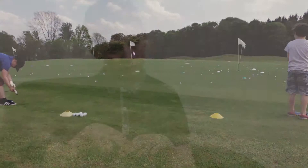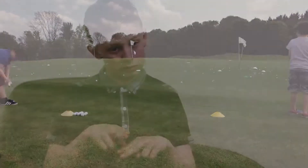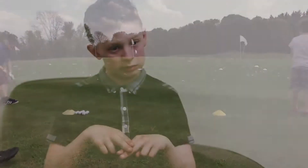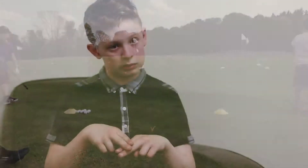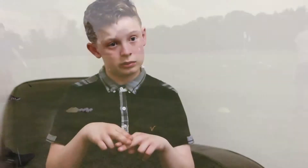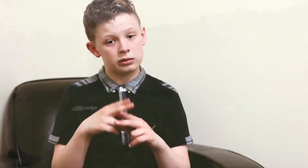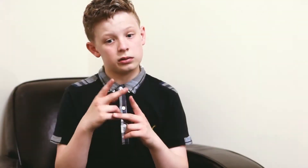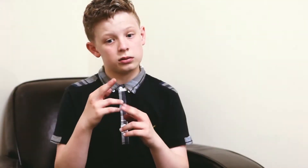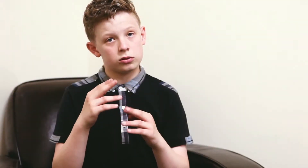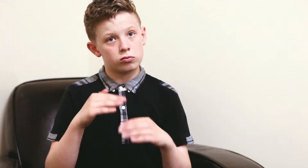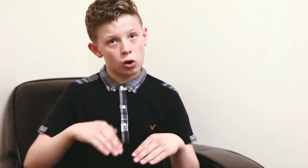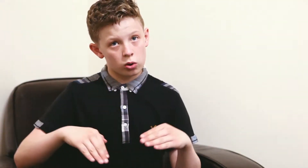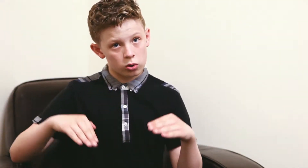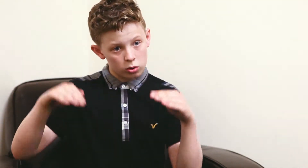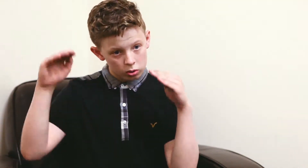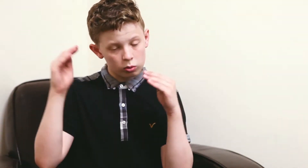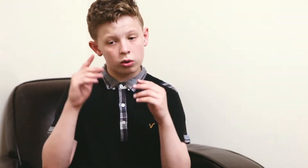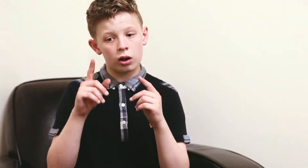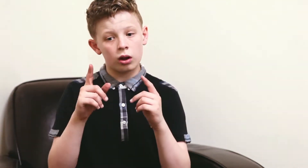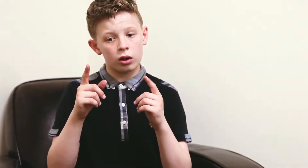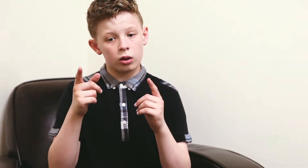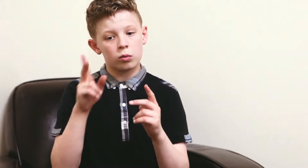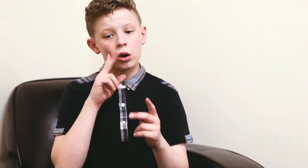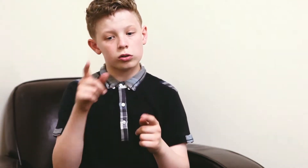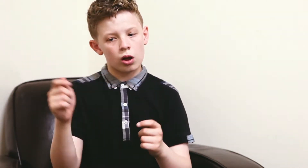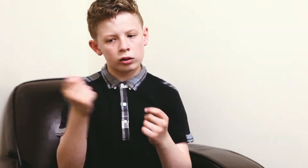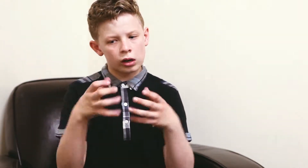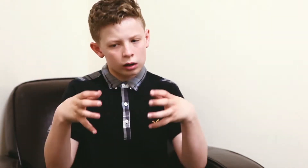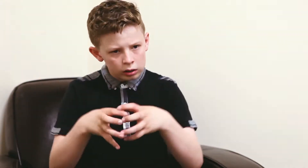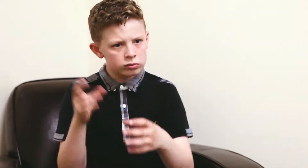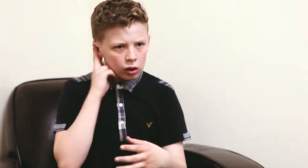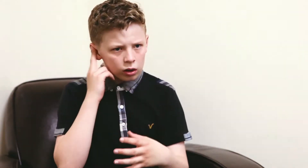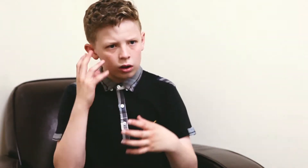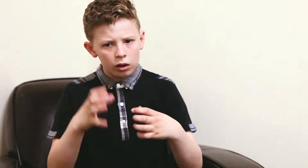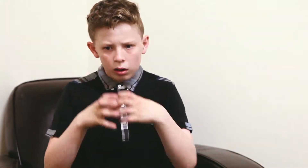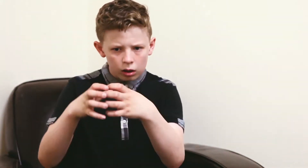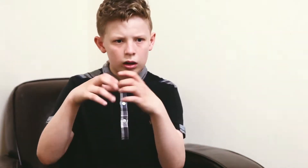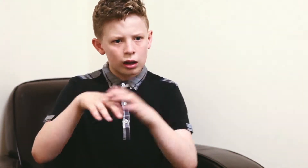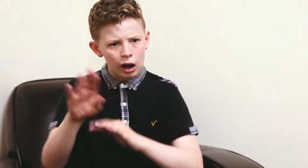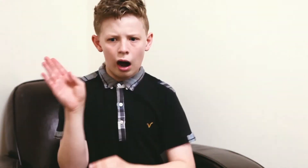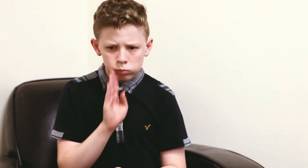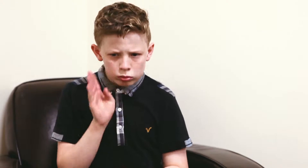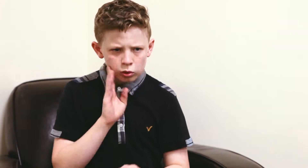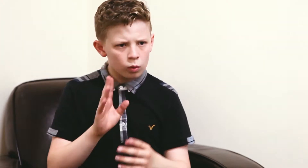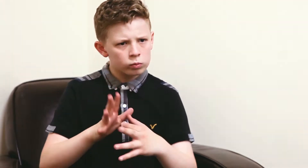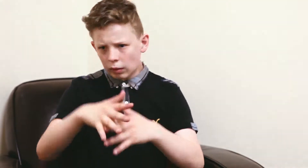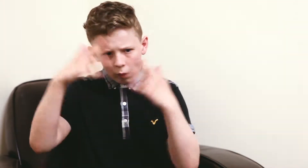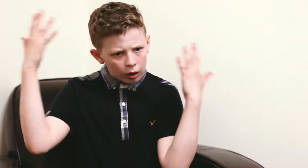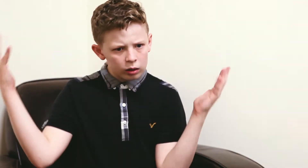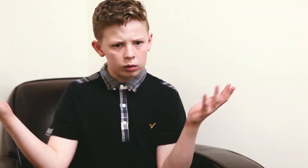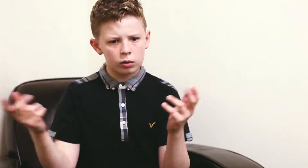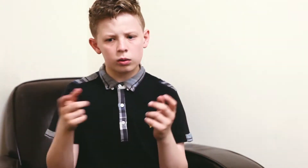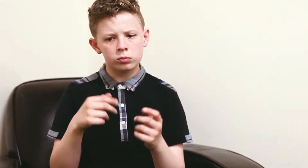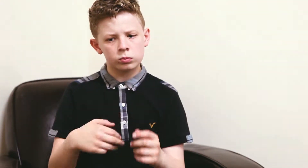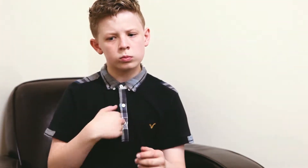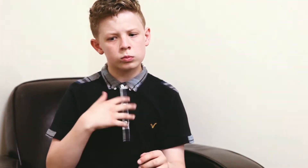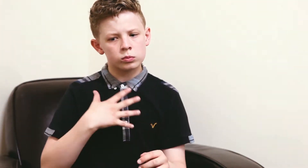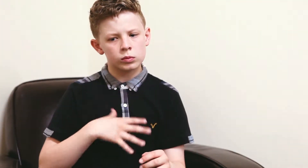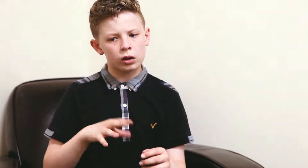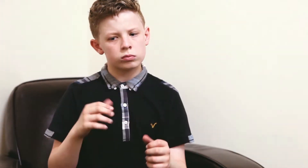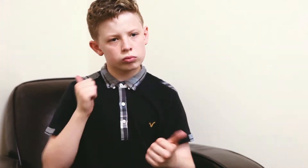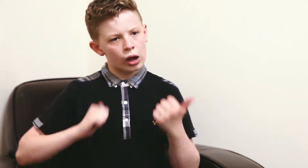I would like to, you know, play with my dad as I grow up, and also to be part of a deaf team as well in